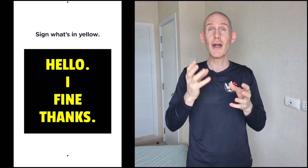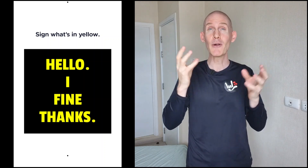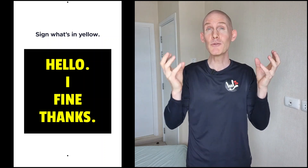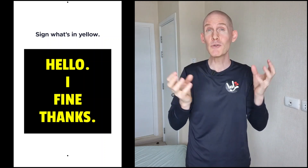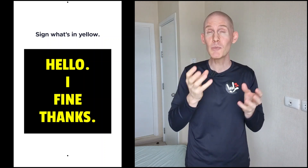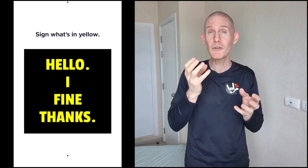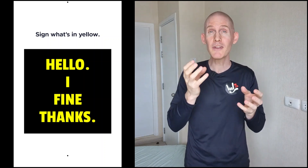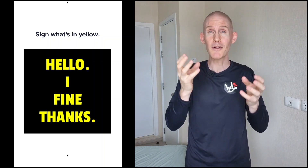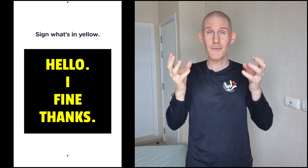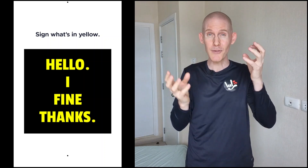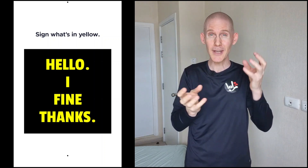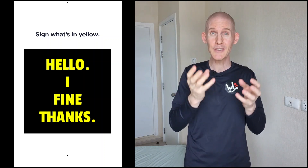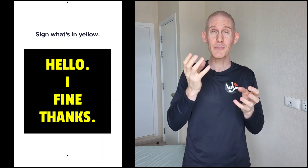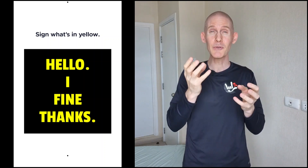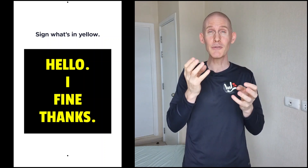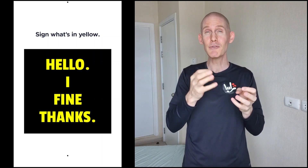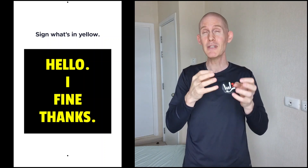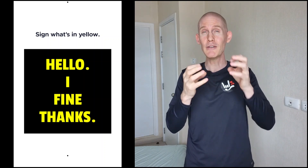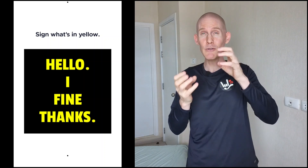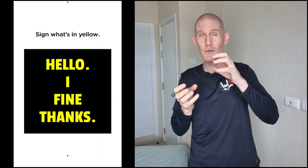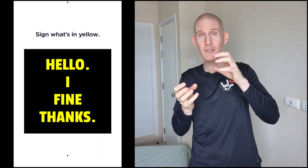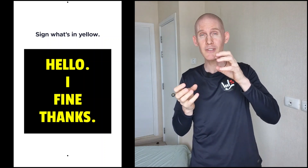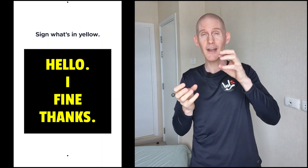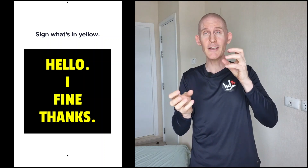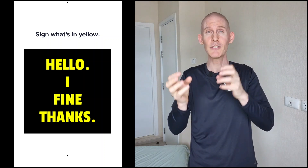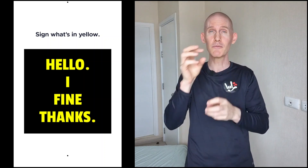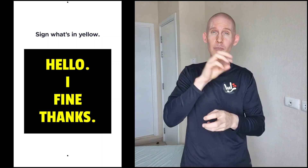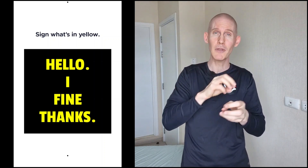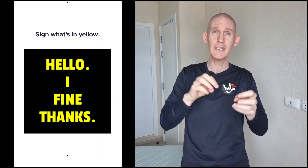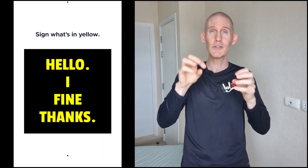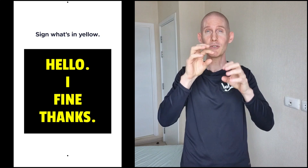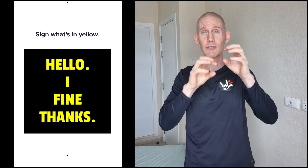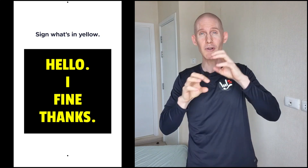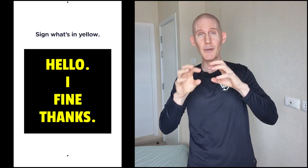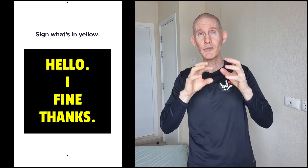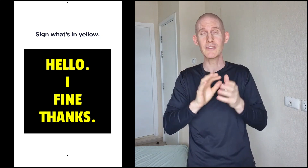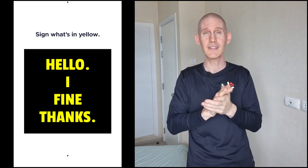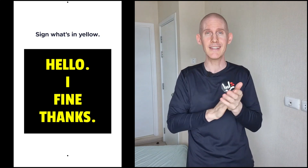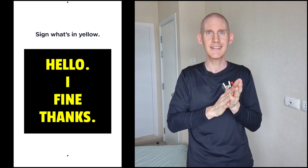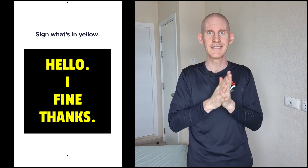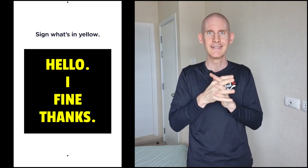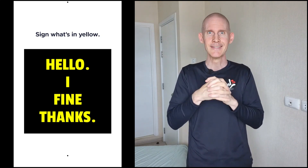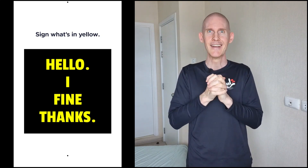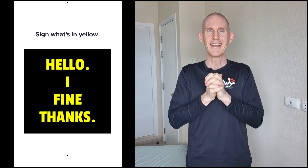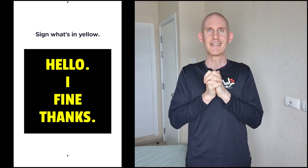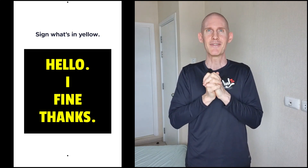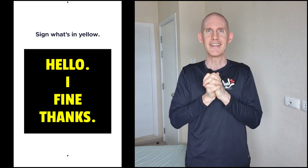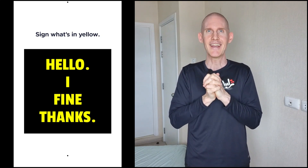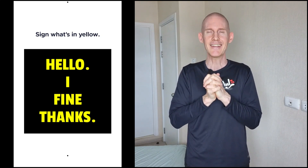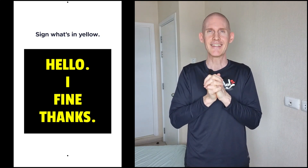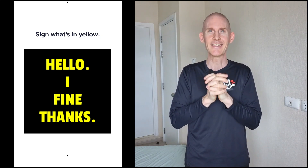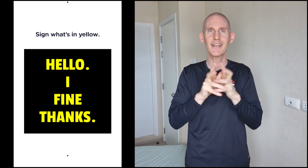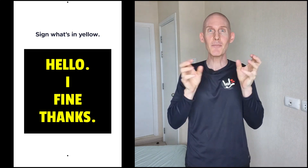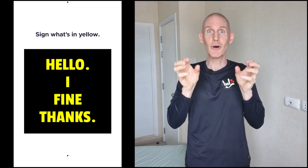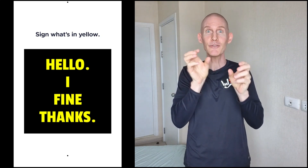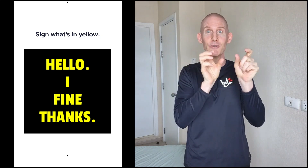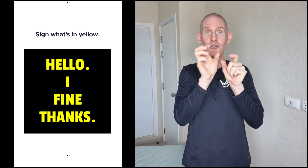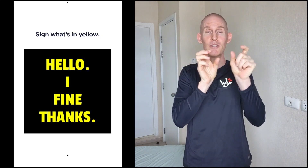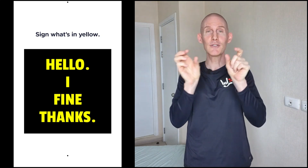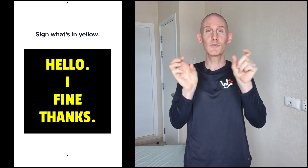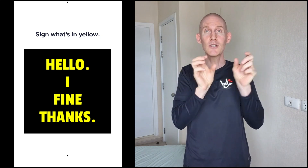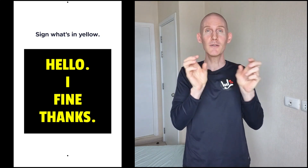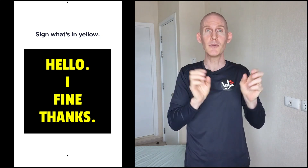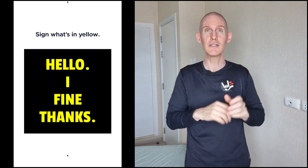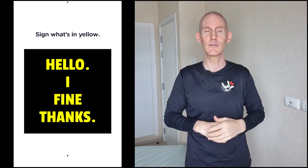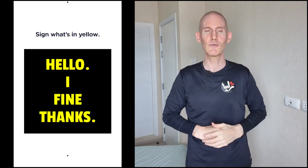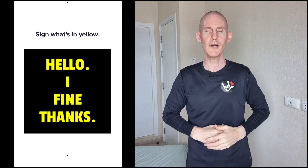very malleable. They are flexible. If you need a new sign, you can replace. You can scramble the signs. It's fantastic. It's like a puzzle. You can